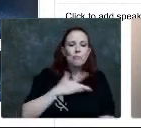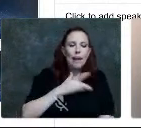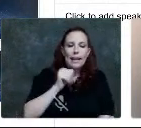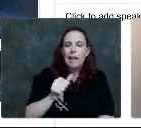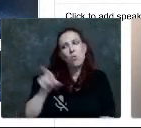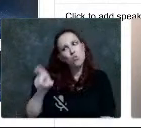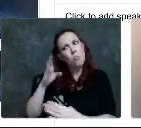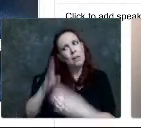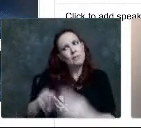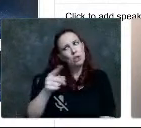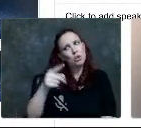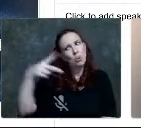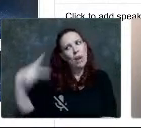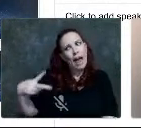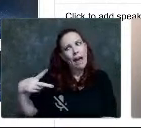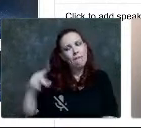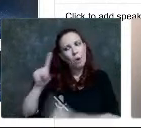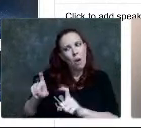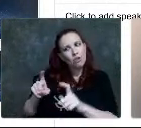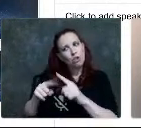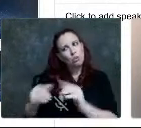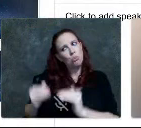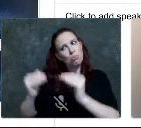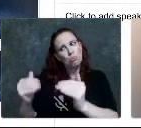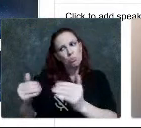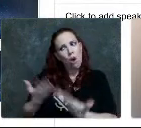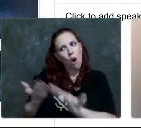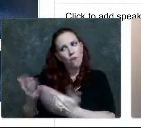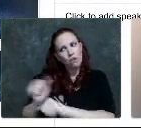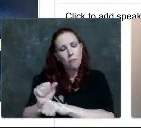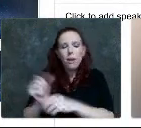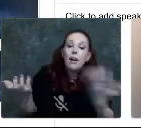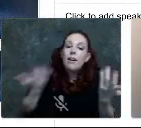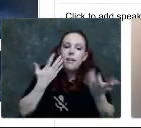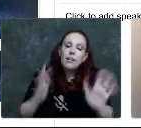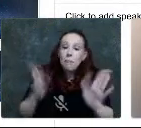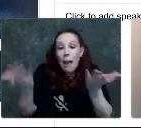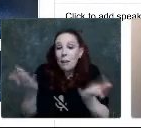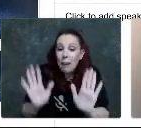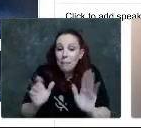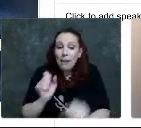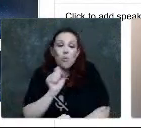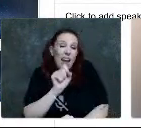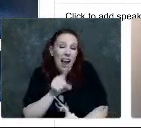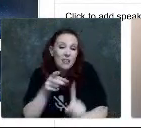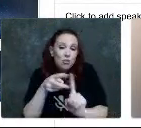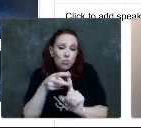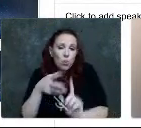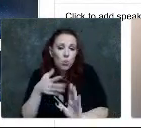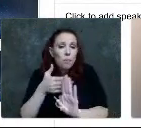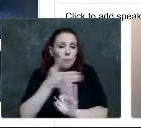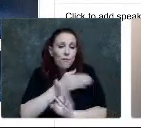to move on to the onsite or to get an offer. But maybe you can always ask the recruiter ahead of time.